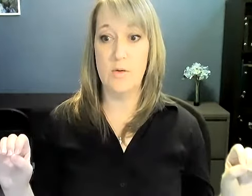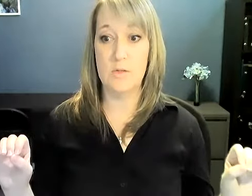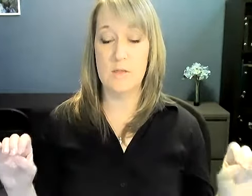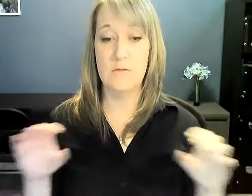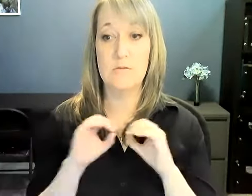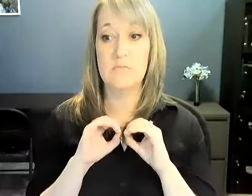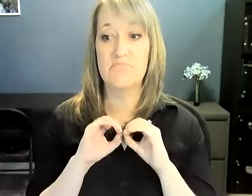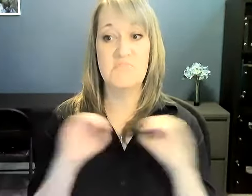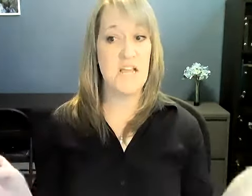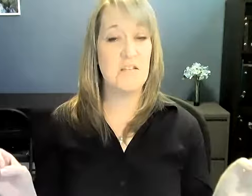out. None.